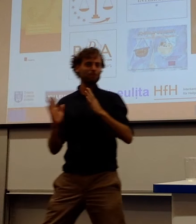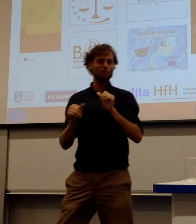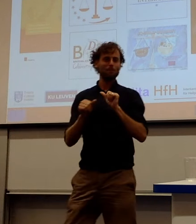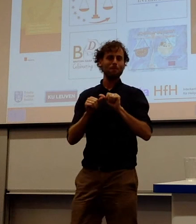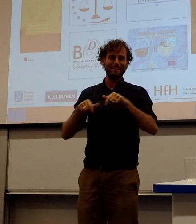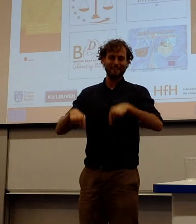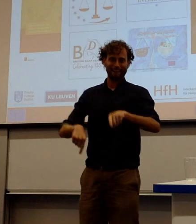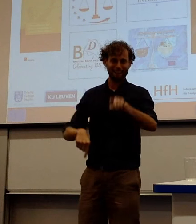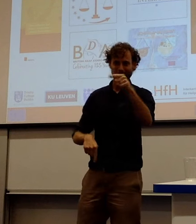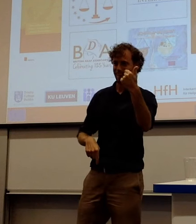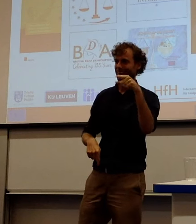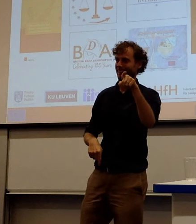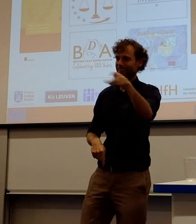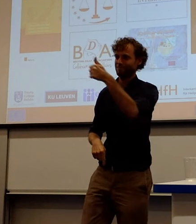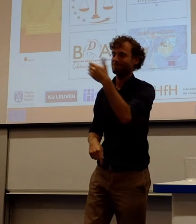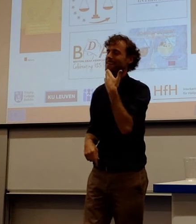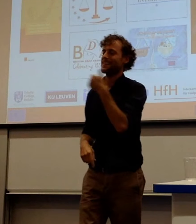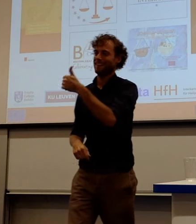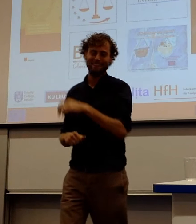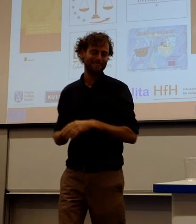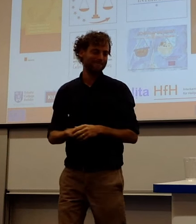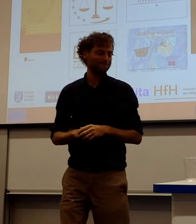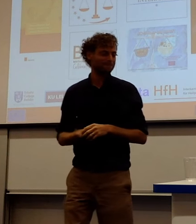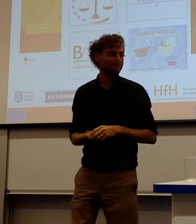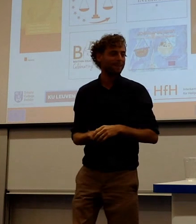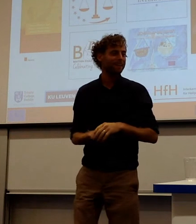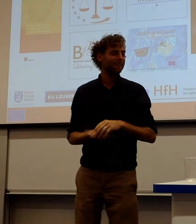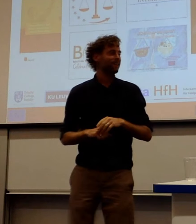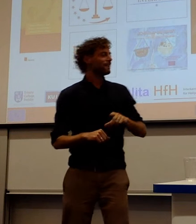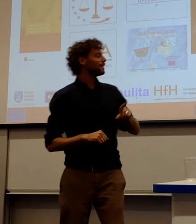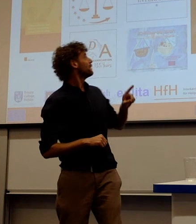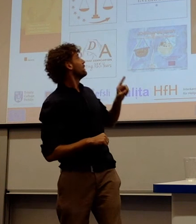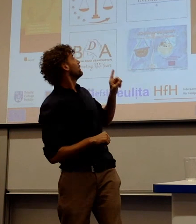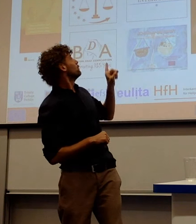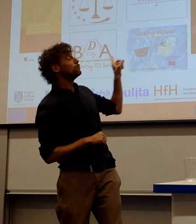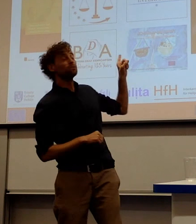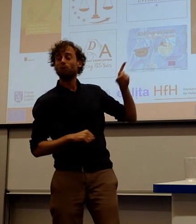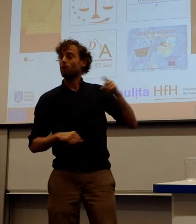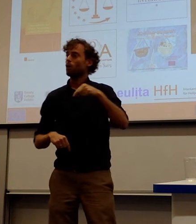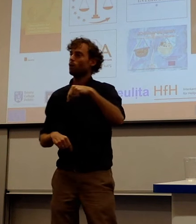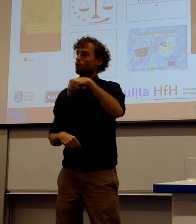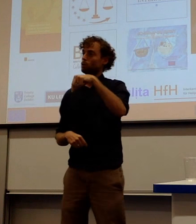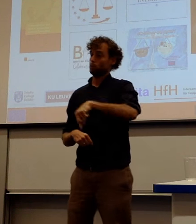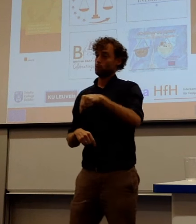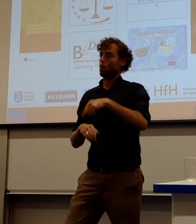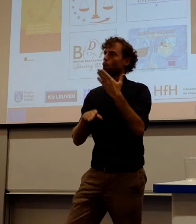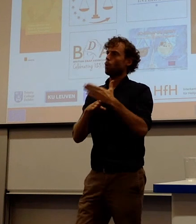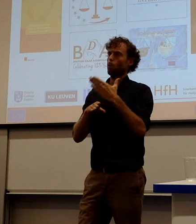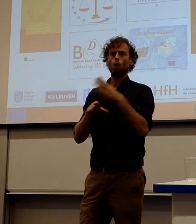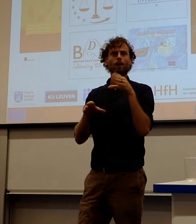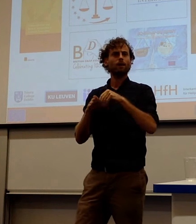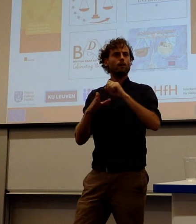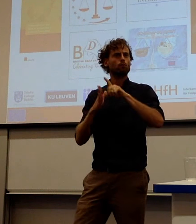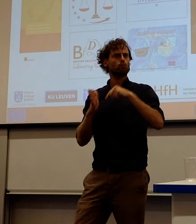Terrific. I'm better here for the live streaming. Thanks. Okay, so